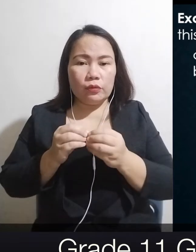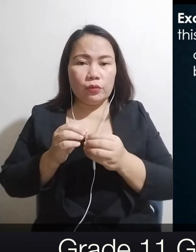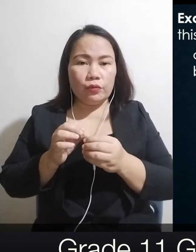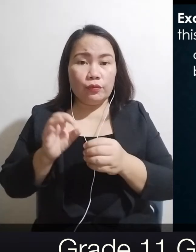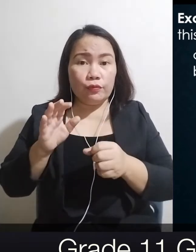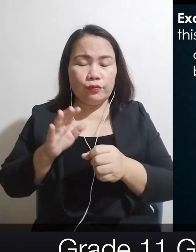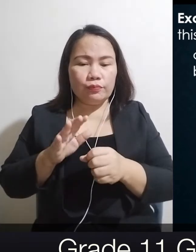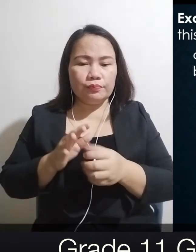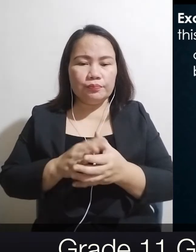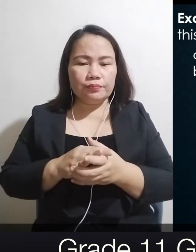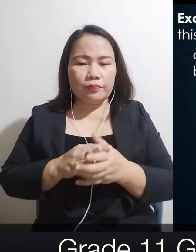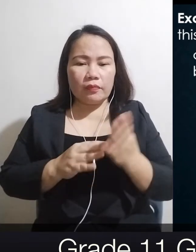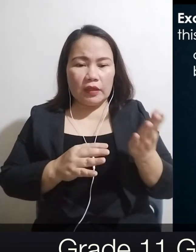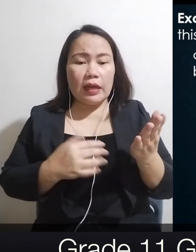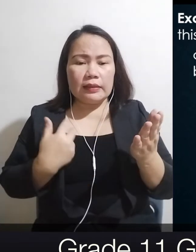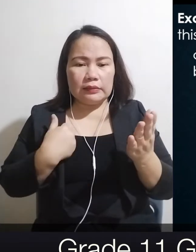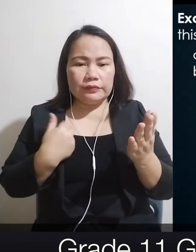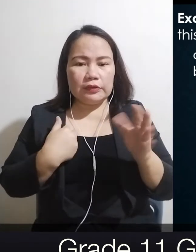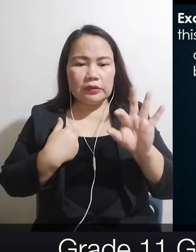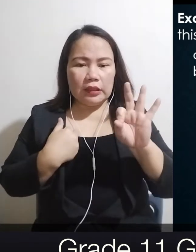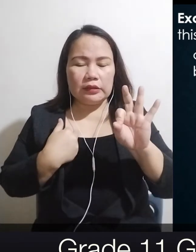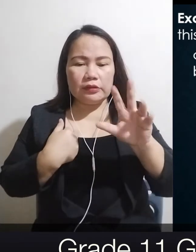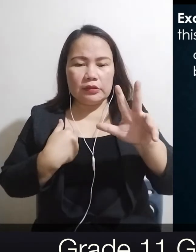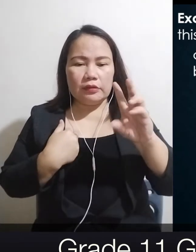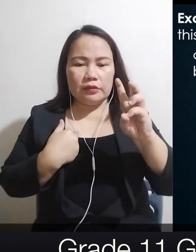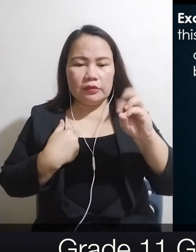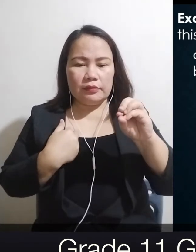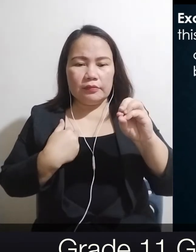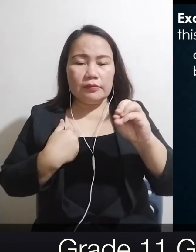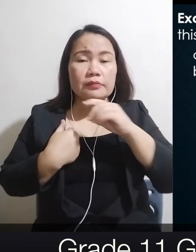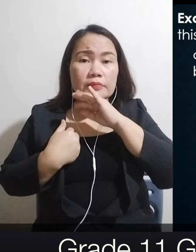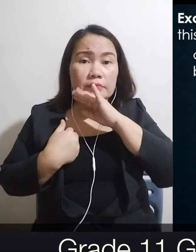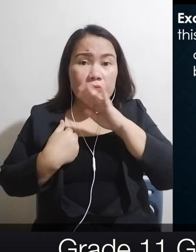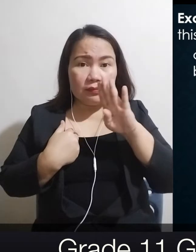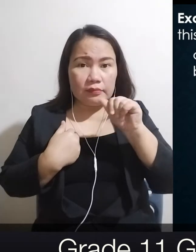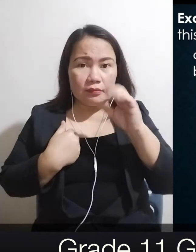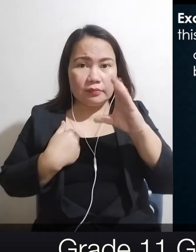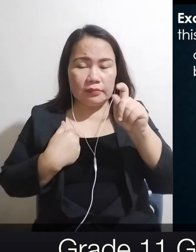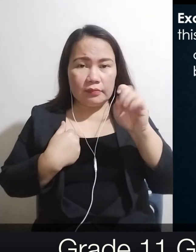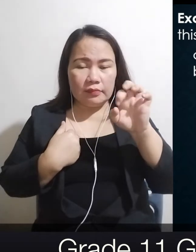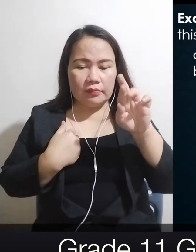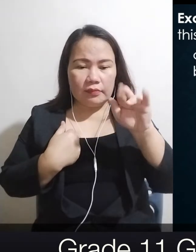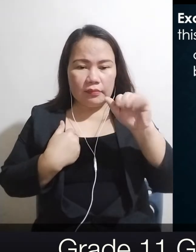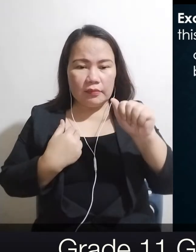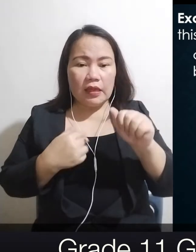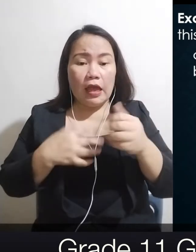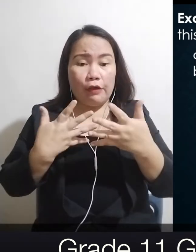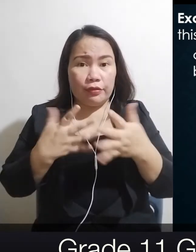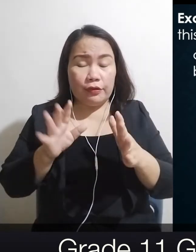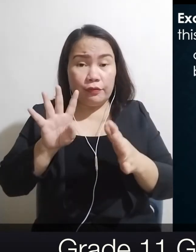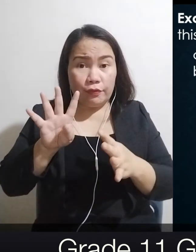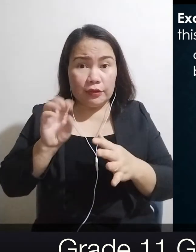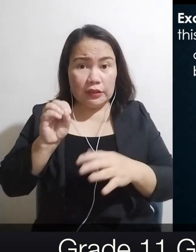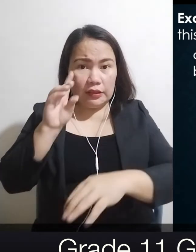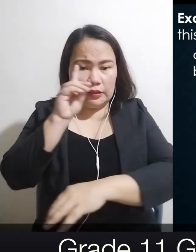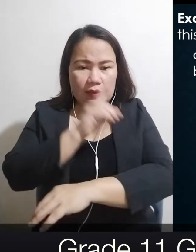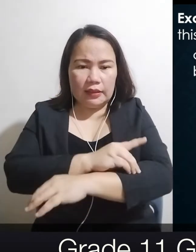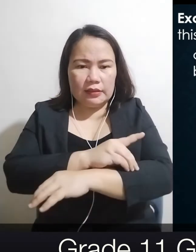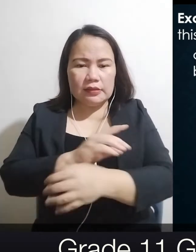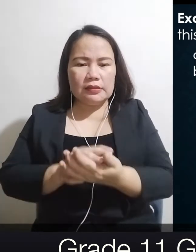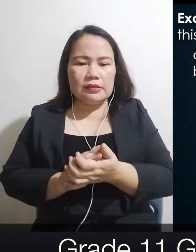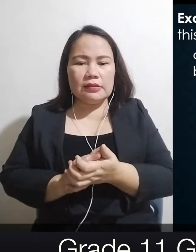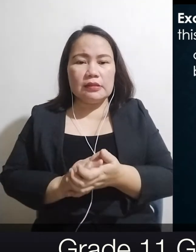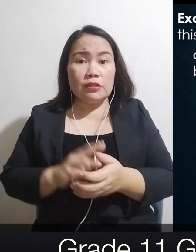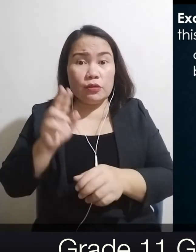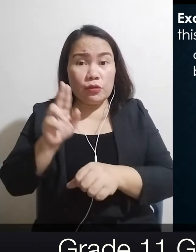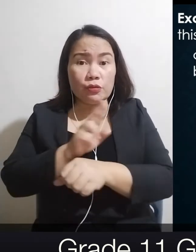is number of bacteria. Therefore, there will be 9,360 bacteria after 40 days. Or using